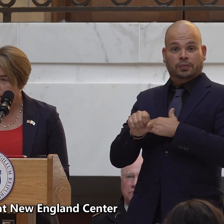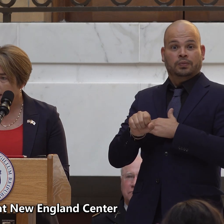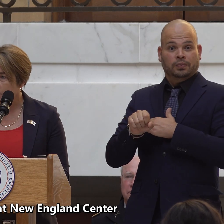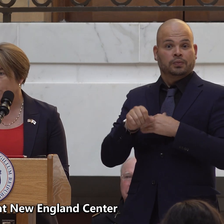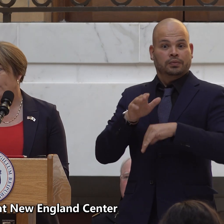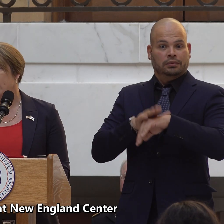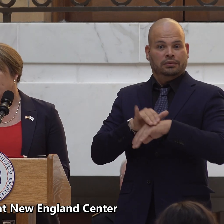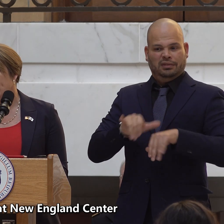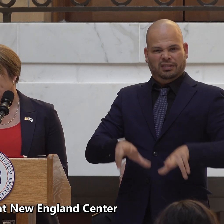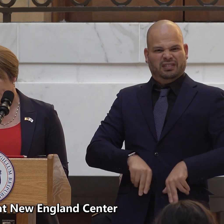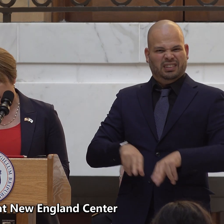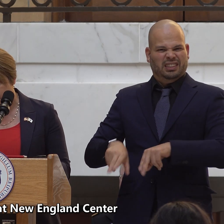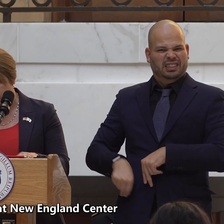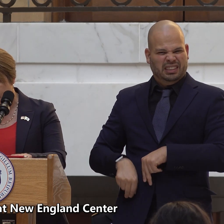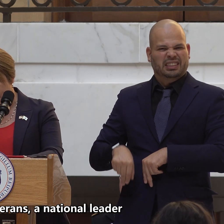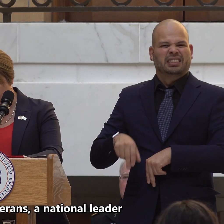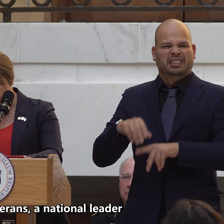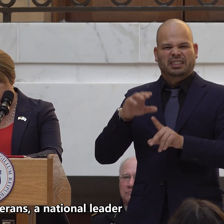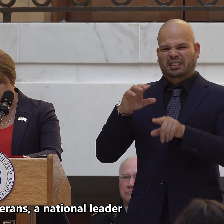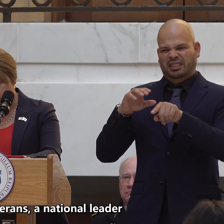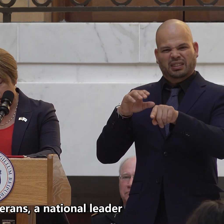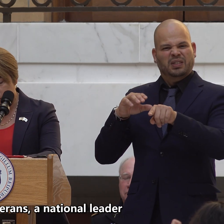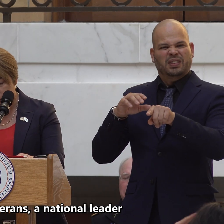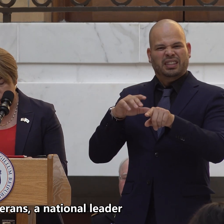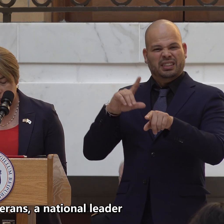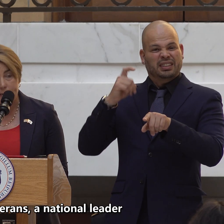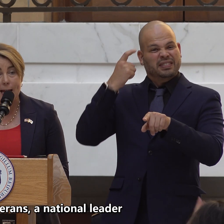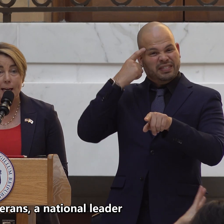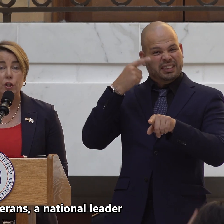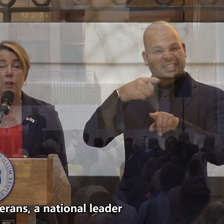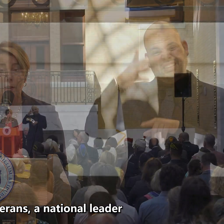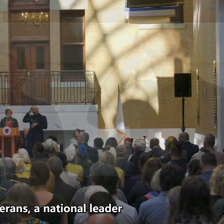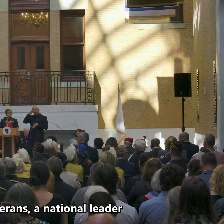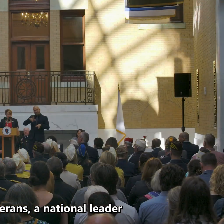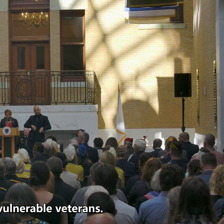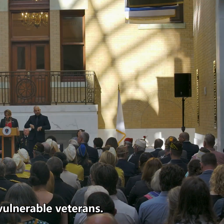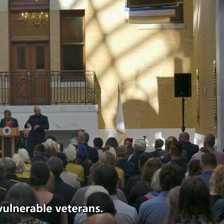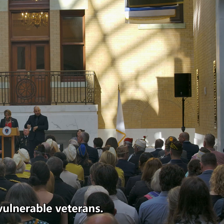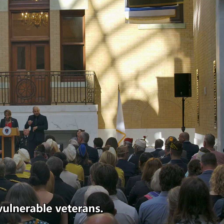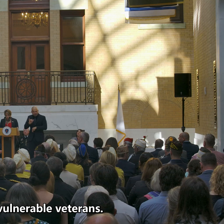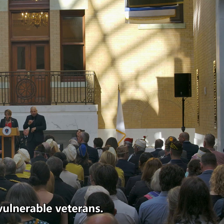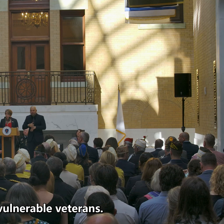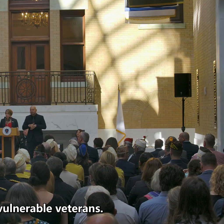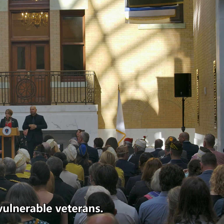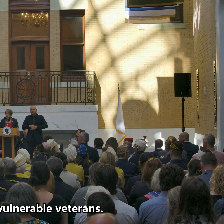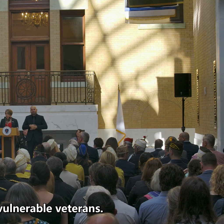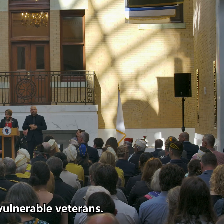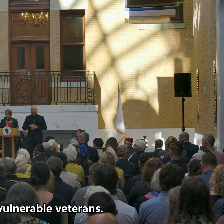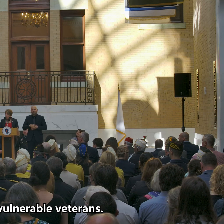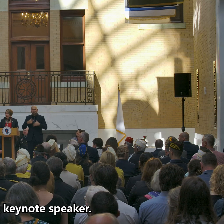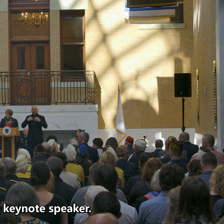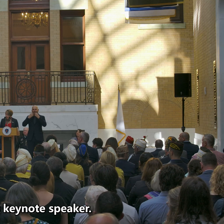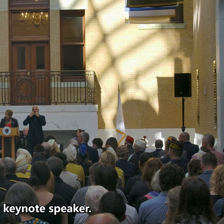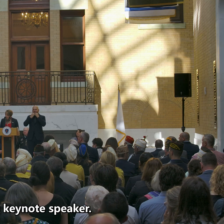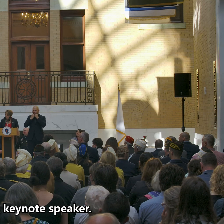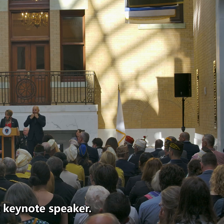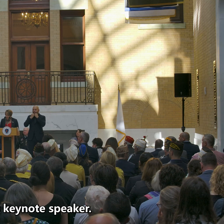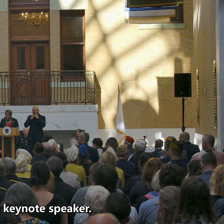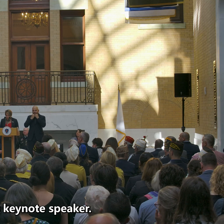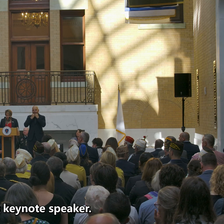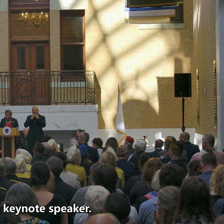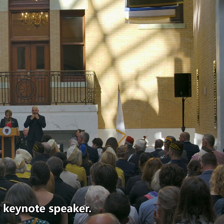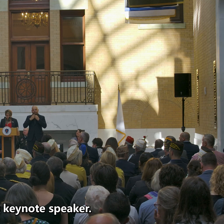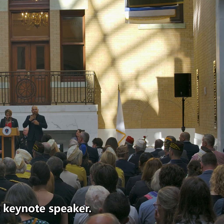here today of the great New England Center and Home for Veterans, a national leader on caring for vulnerable veterans, and